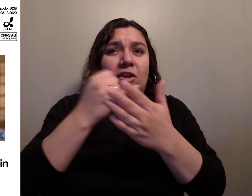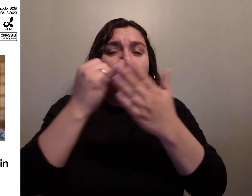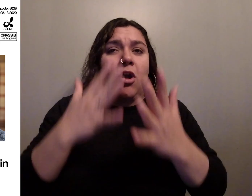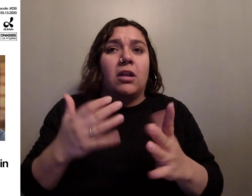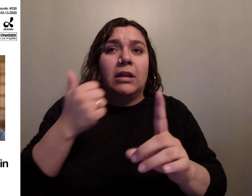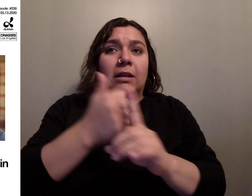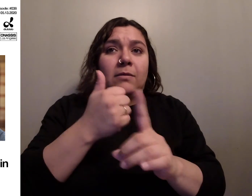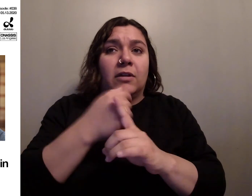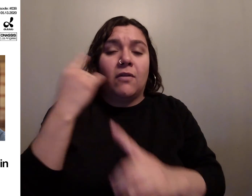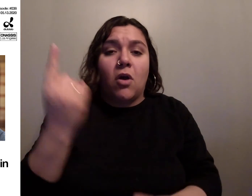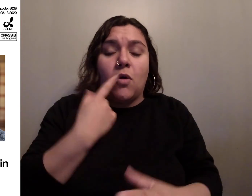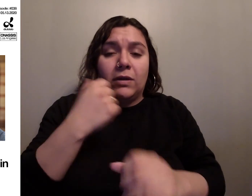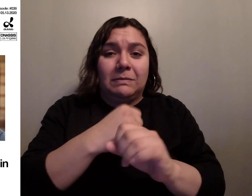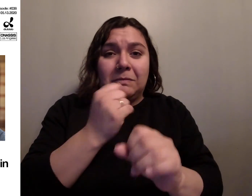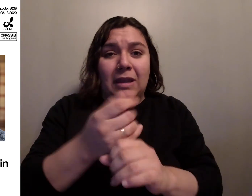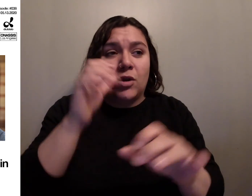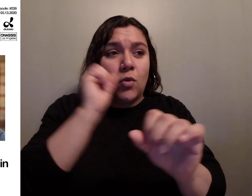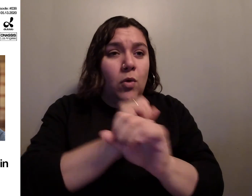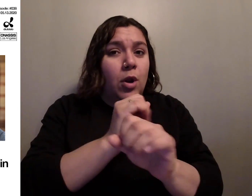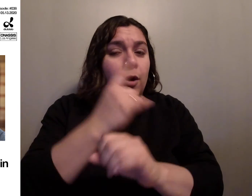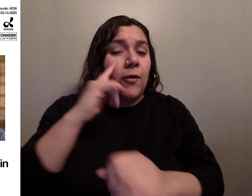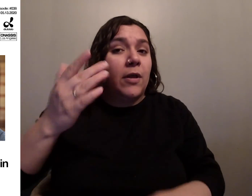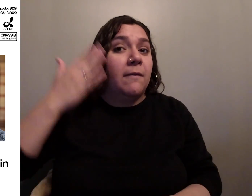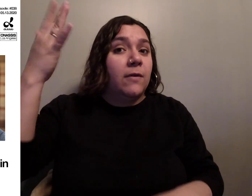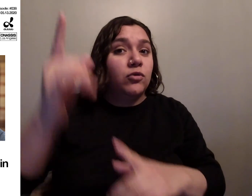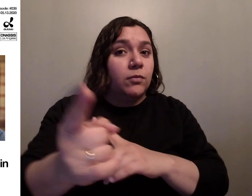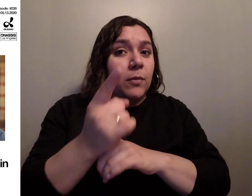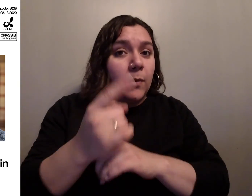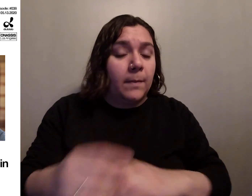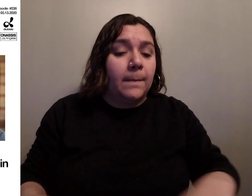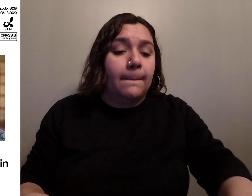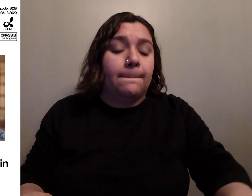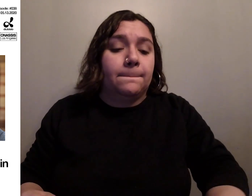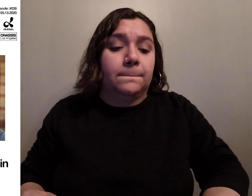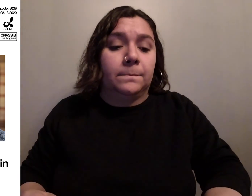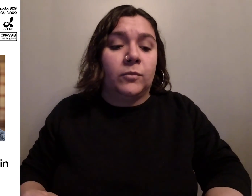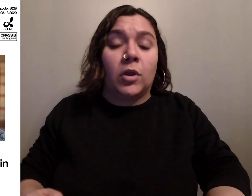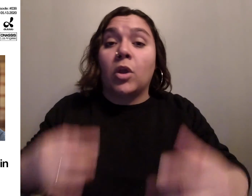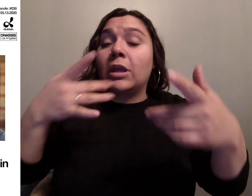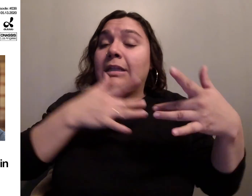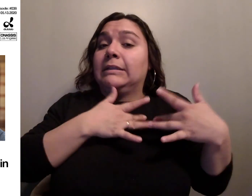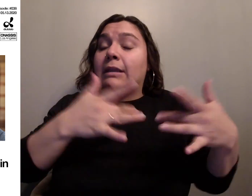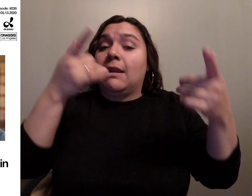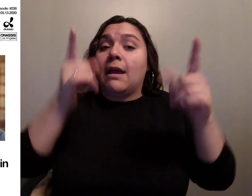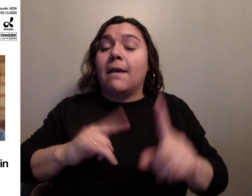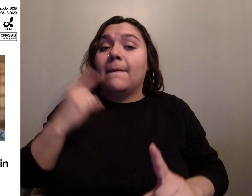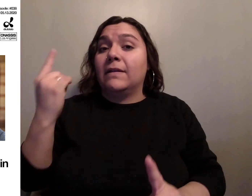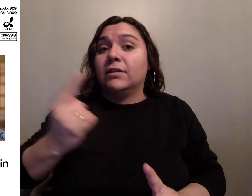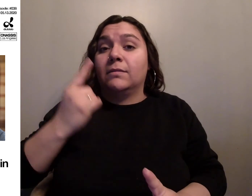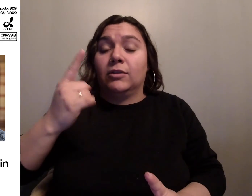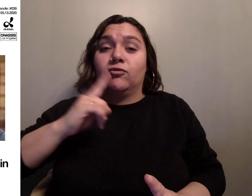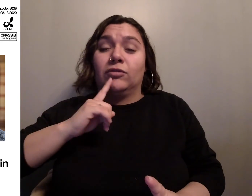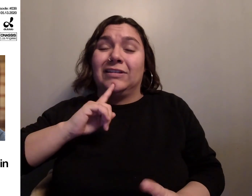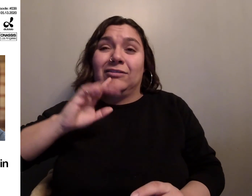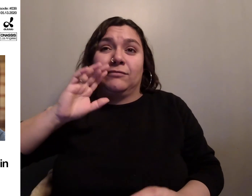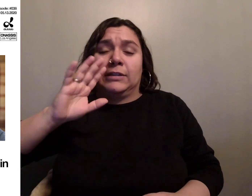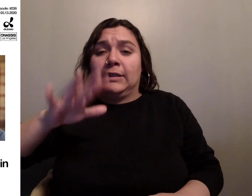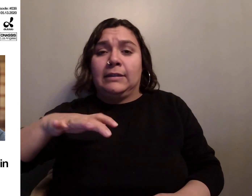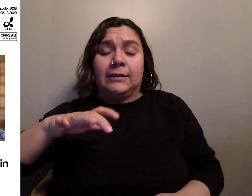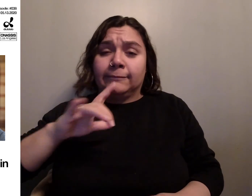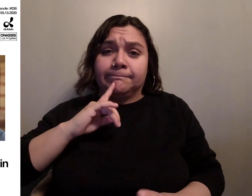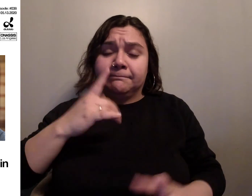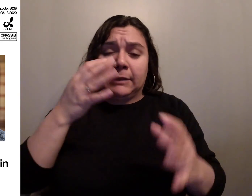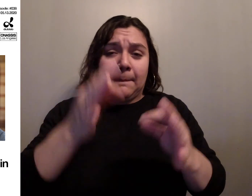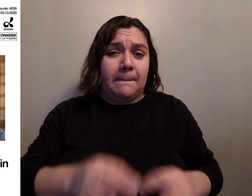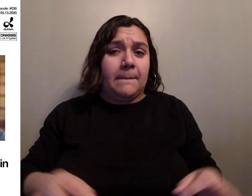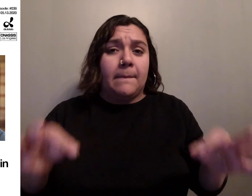this kind of reflection. I mean, artists, they always have made work for the future moment. And what happens is that